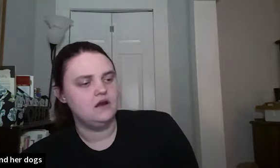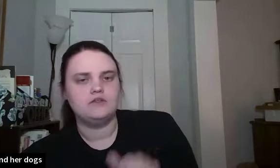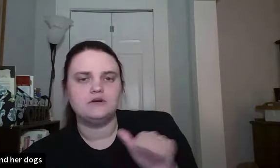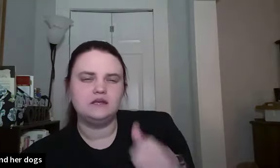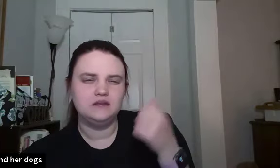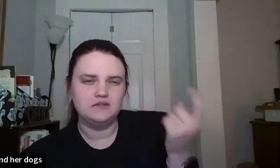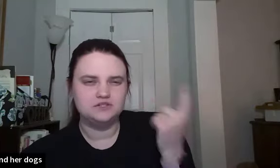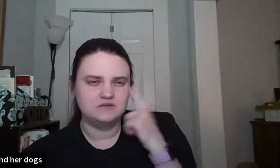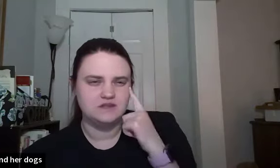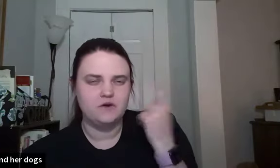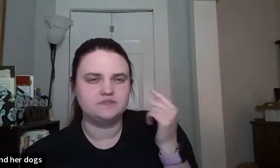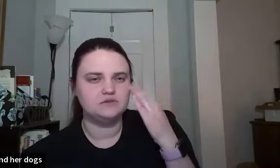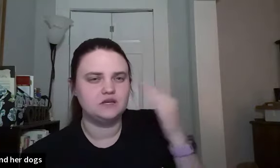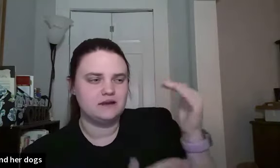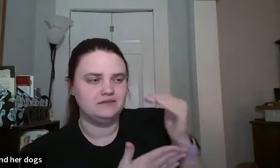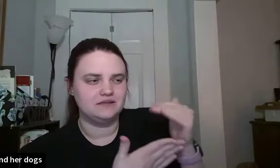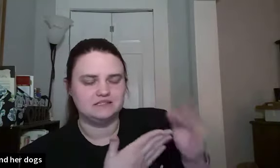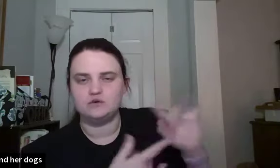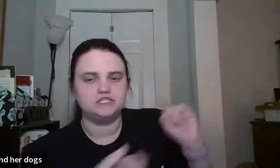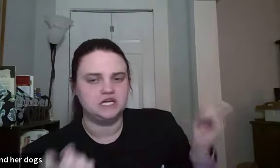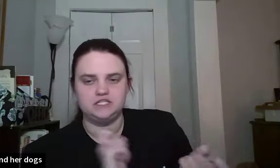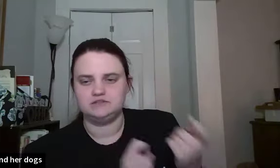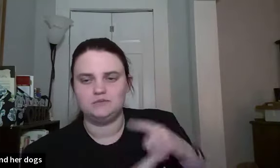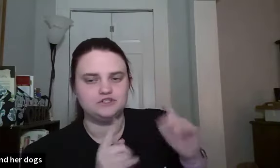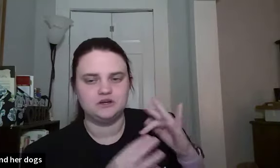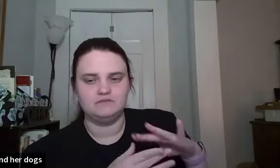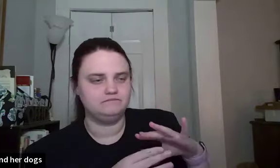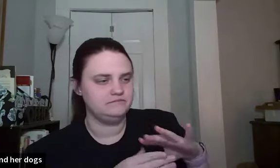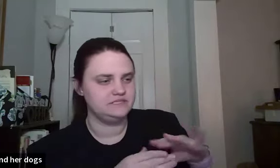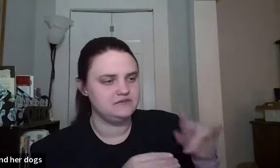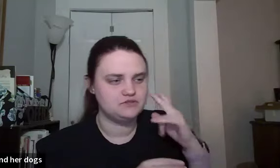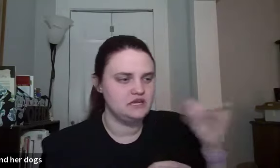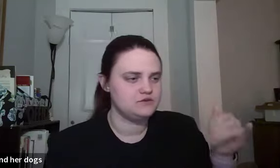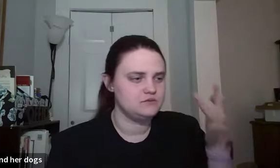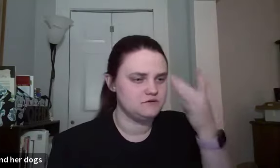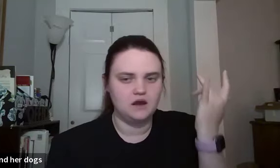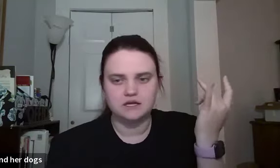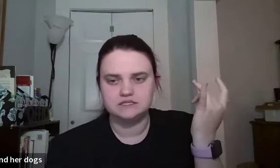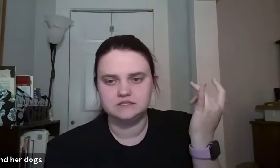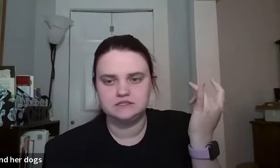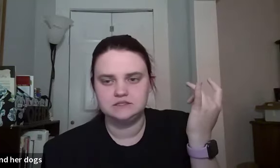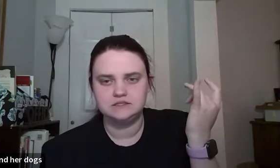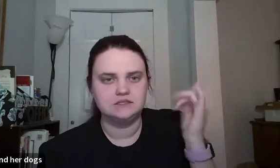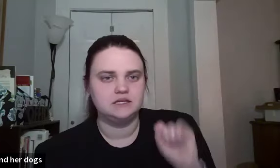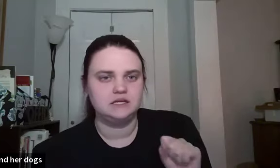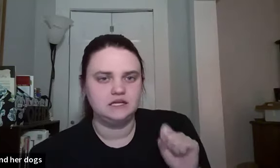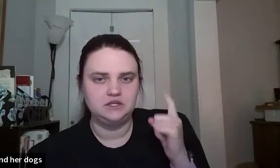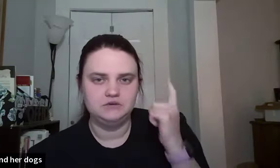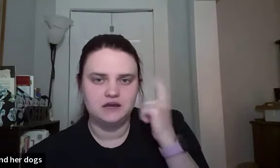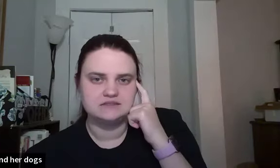Are there any others you can think of? I'm still looking at my list. It's always changing, so I'm always trying to see if there's any others we forgot. Any you guys can